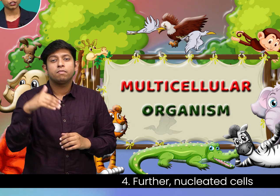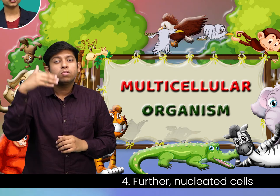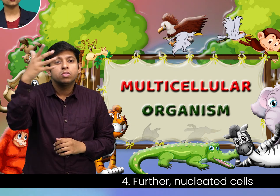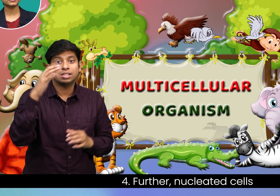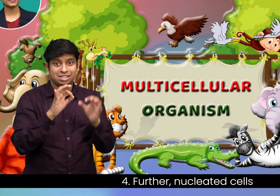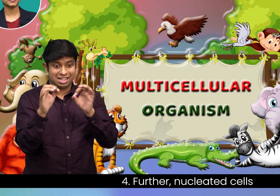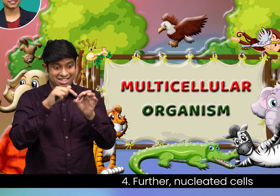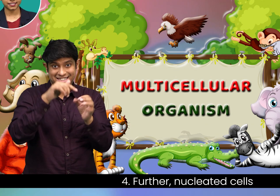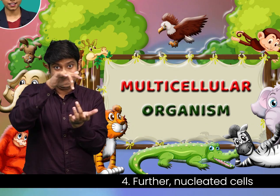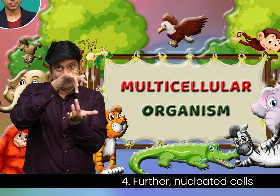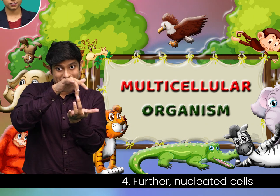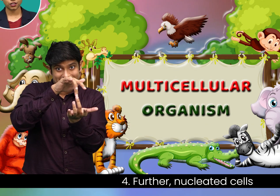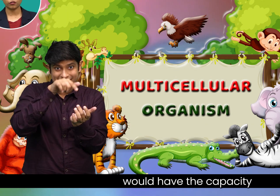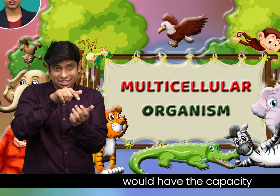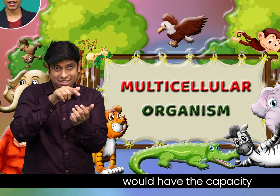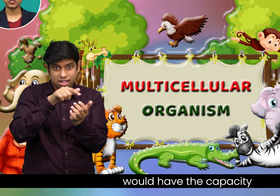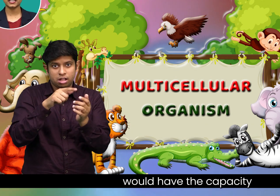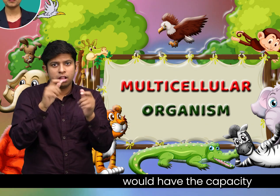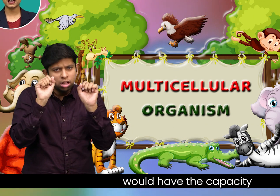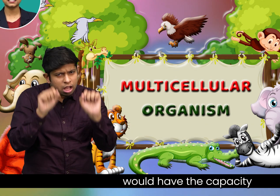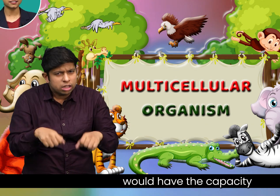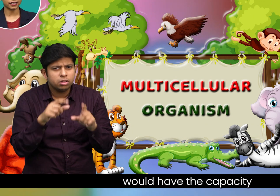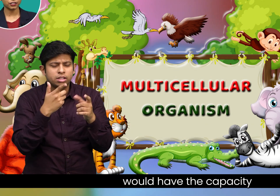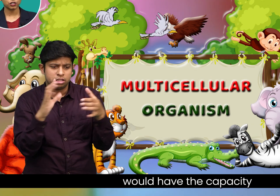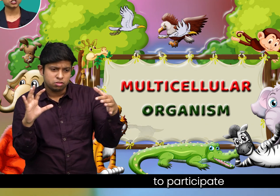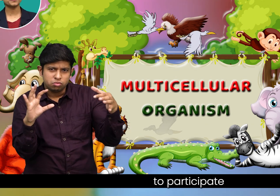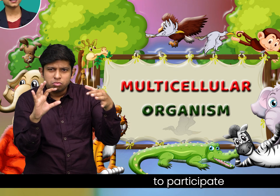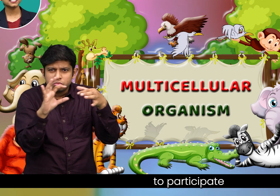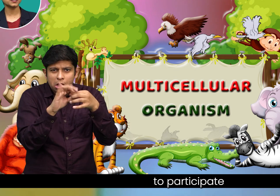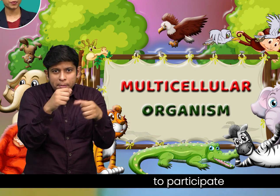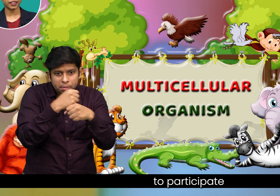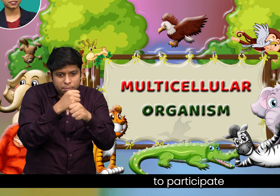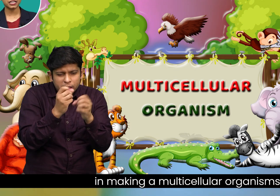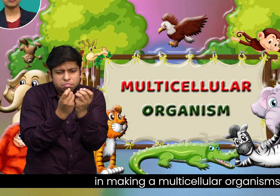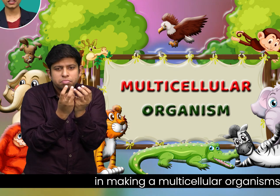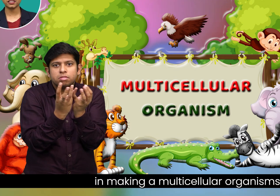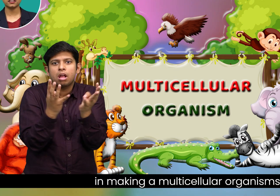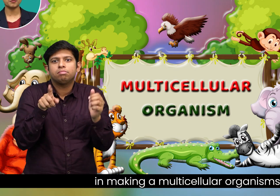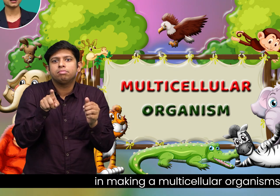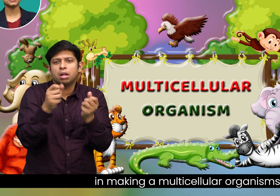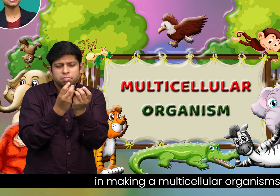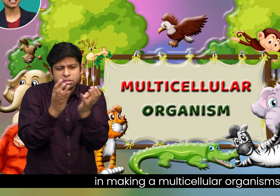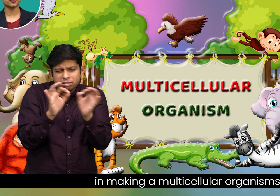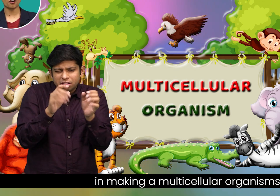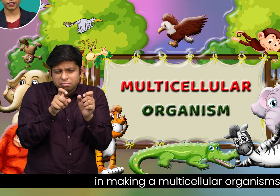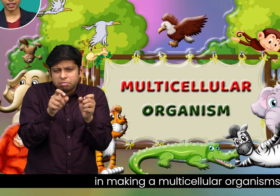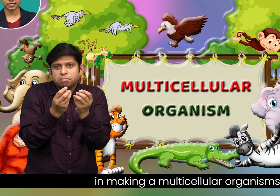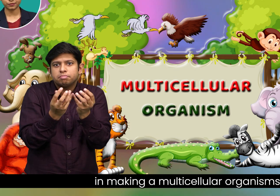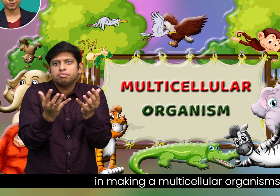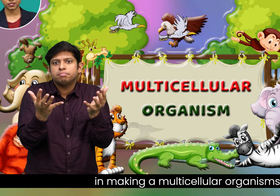Further, nucleated cells would have the capacity to participate in making a